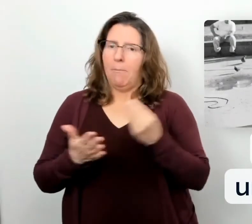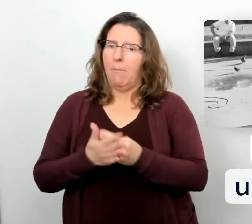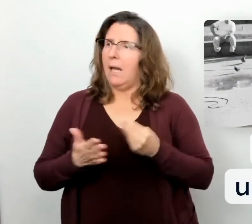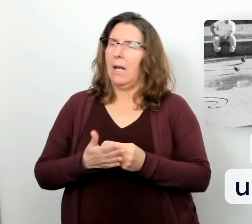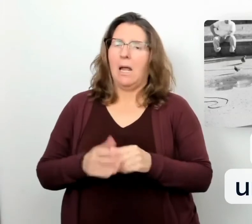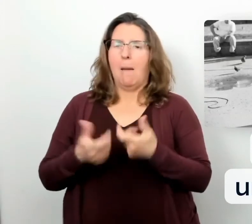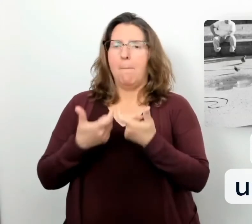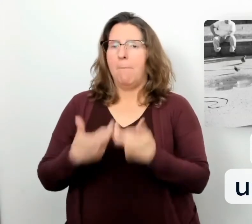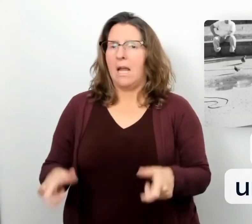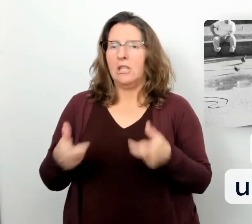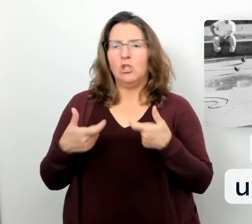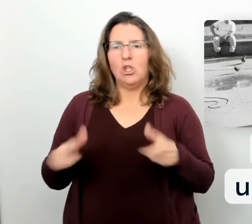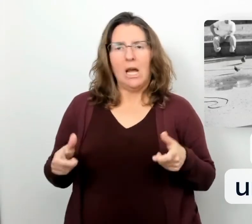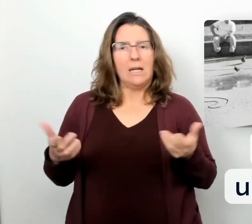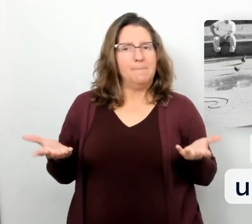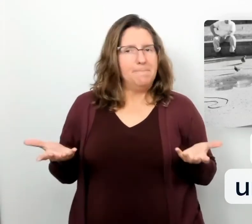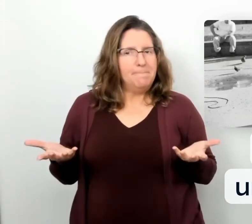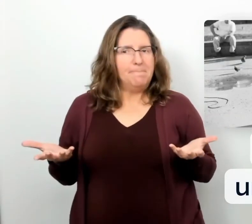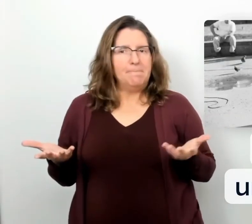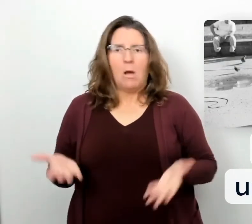to a sense of worthlessness.